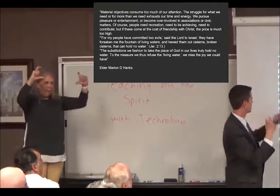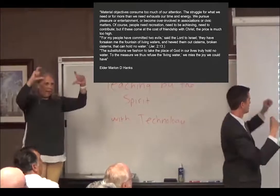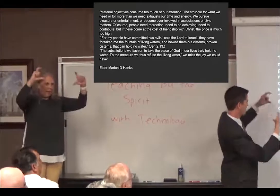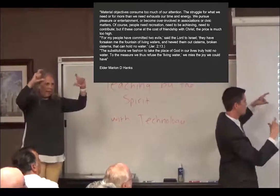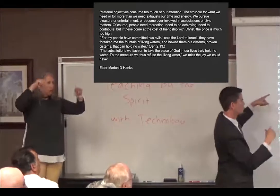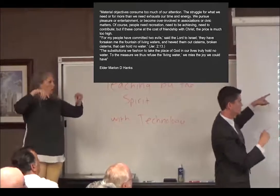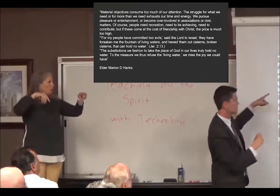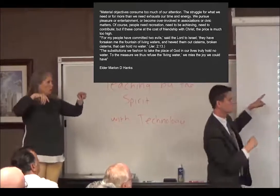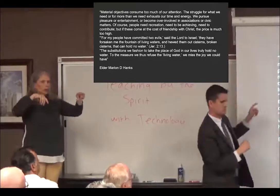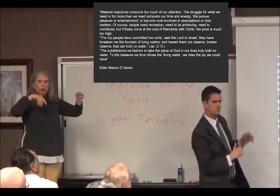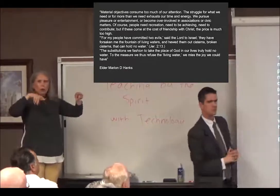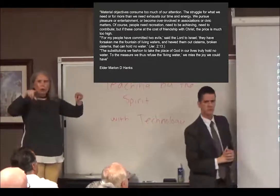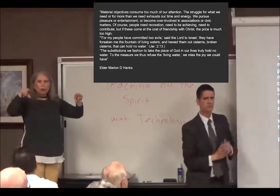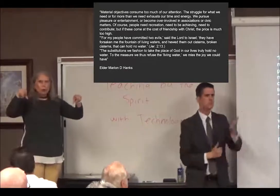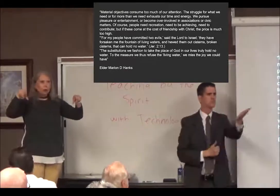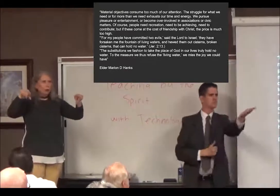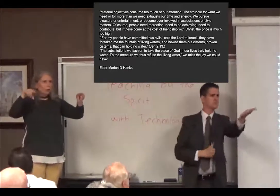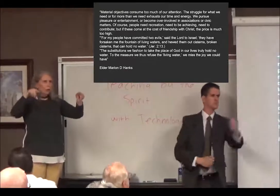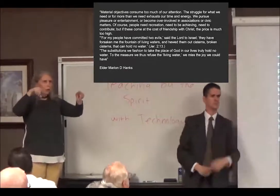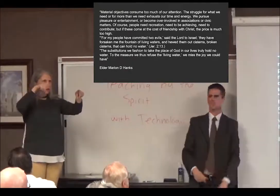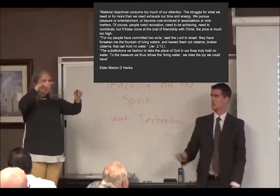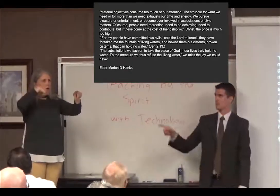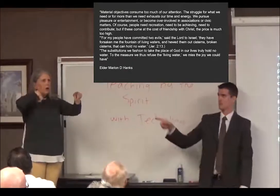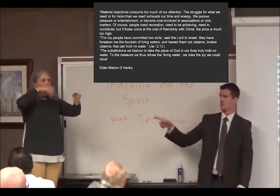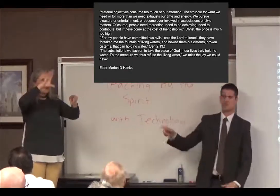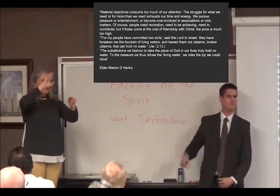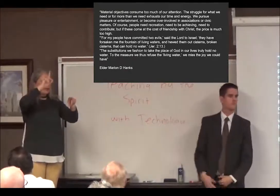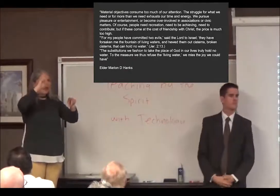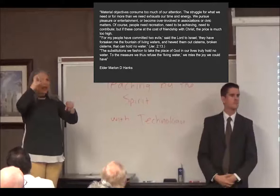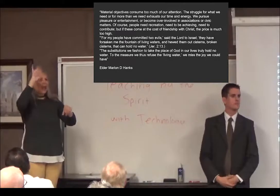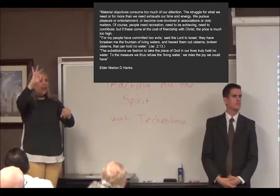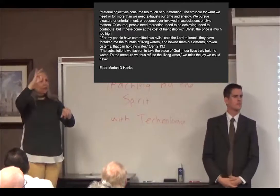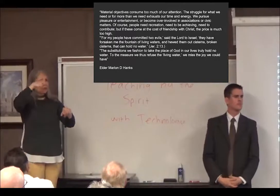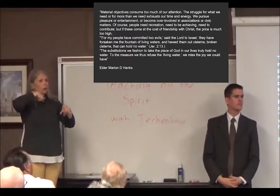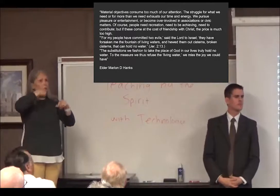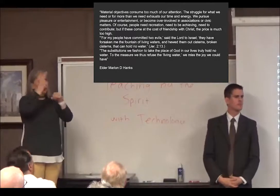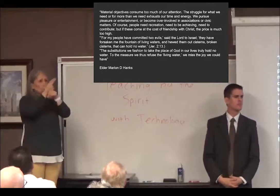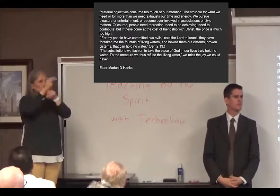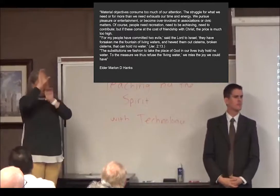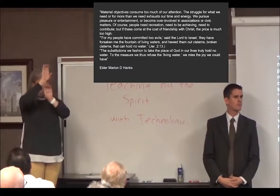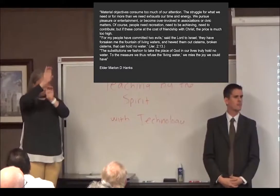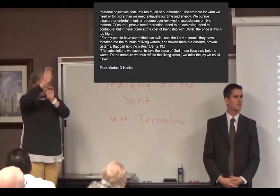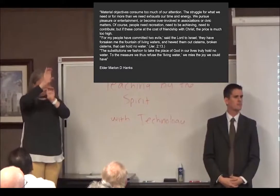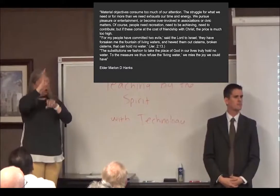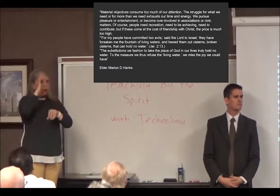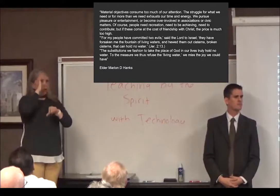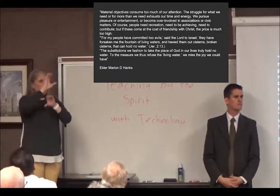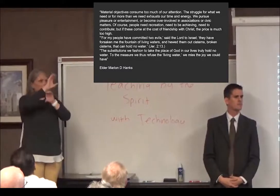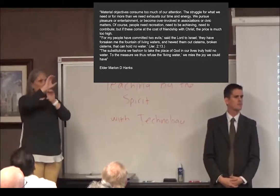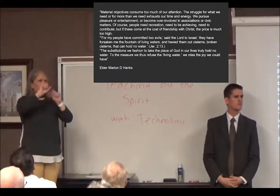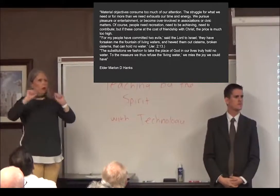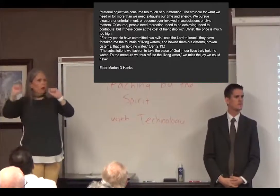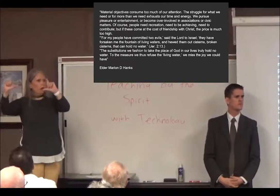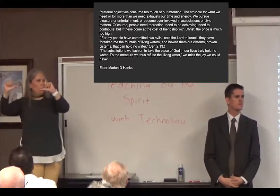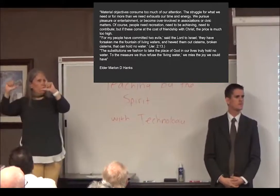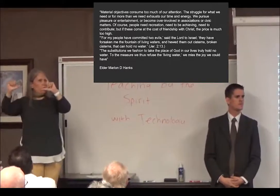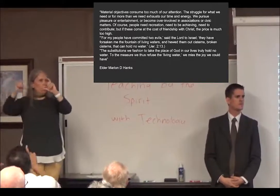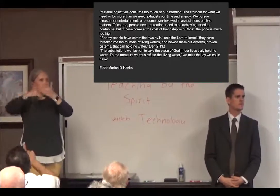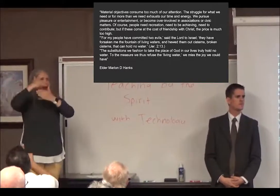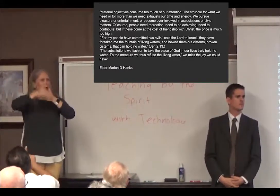It I was using those two paragraphs, maybe do